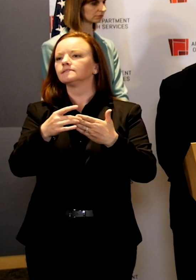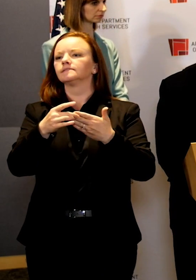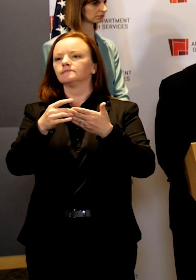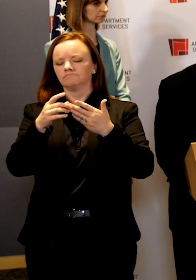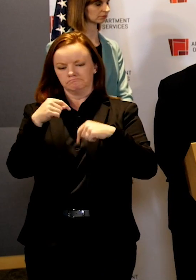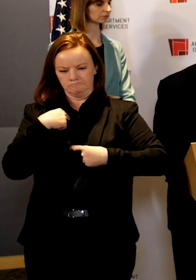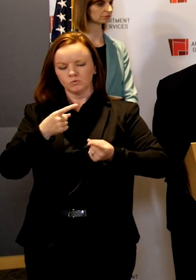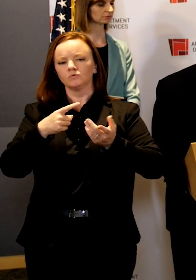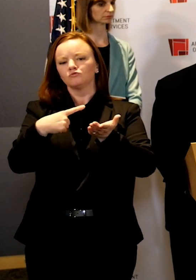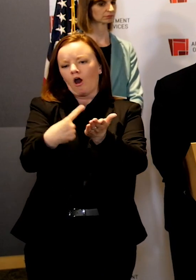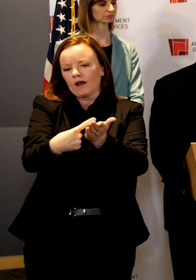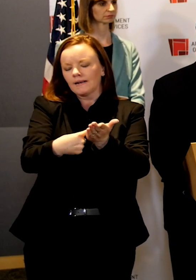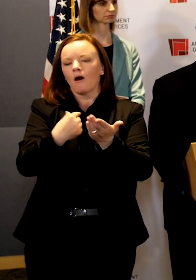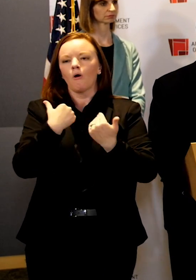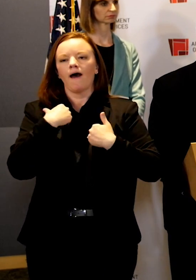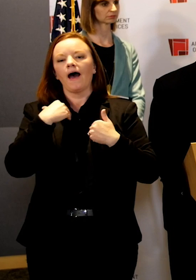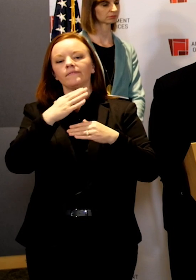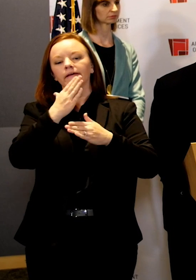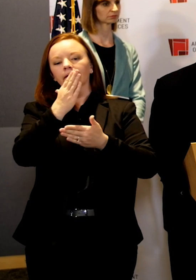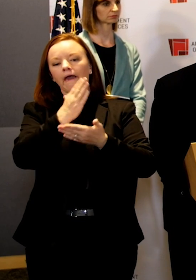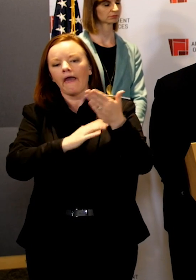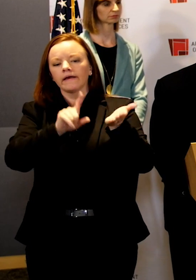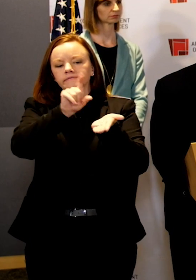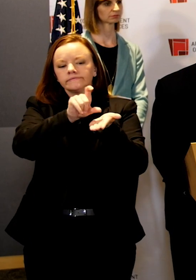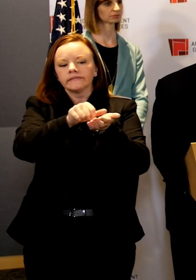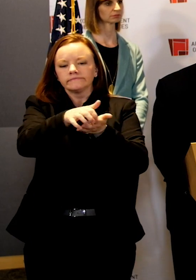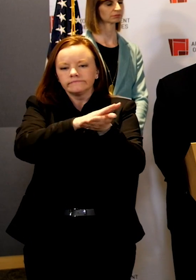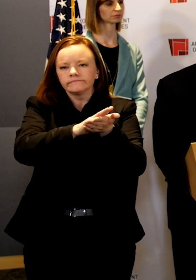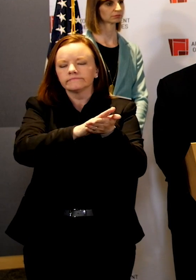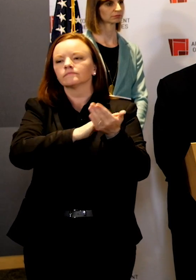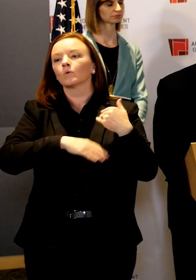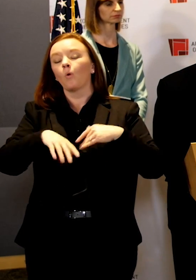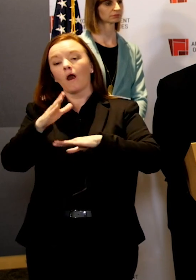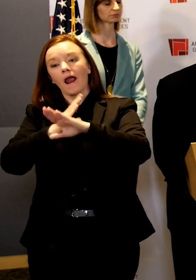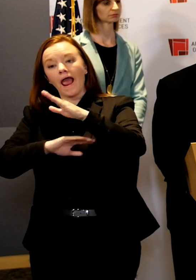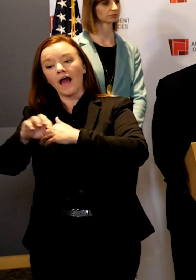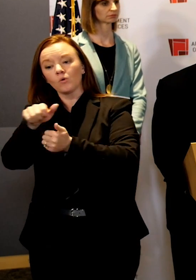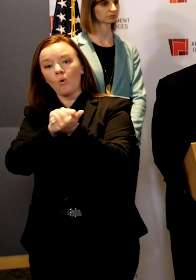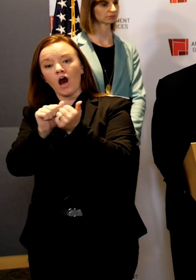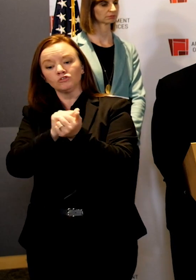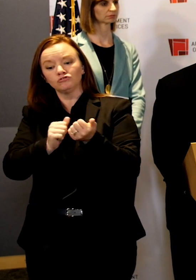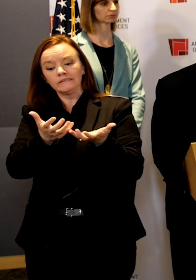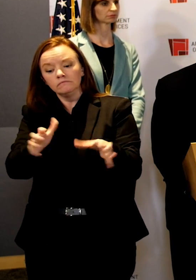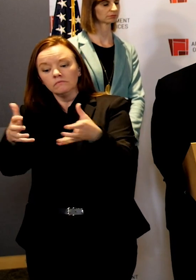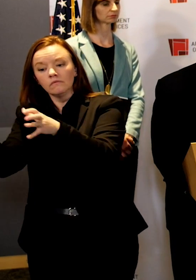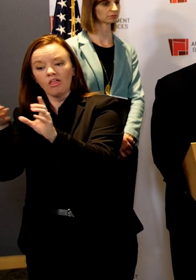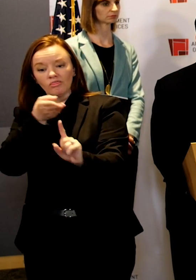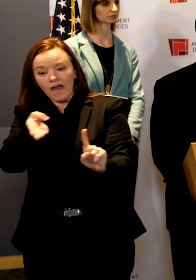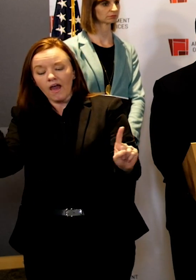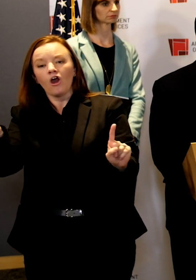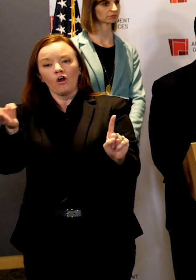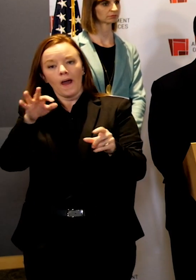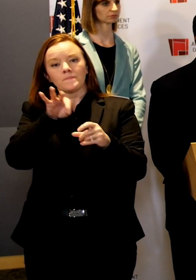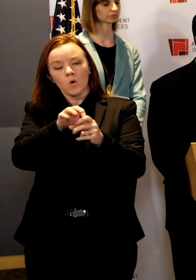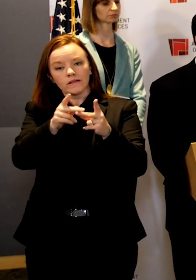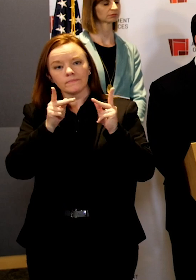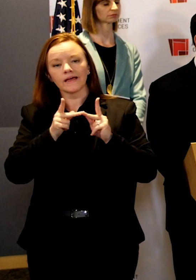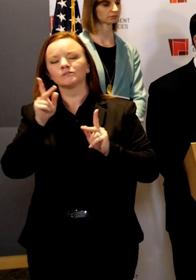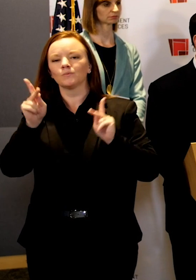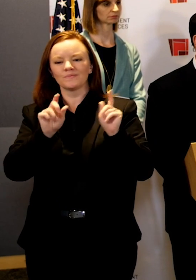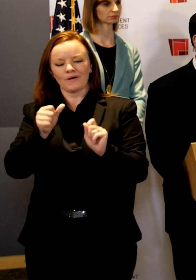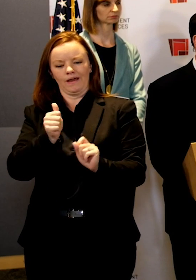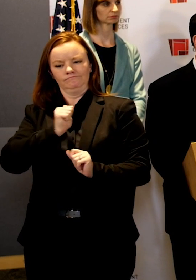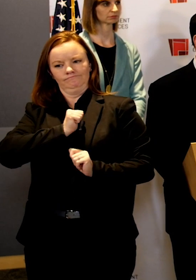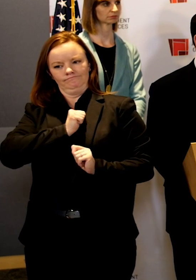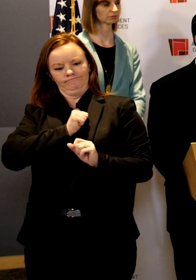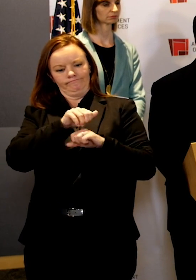about having hand sanitizer or hand washing stations at the polling places so people can take that personal protective step.